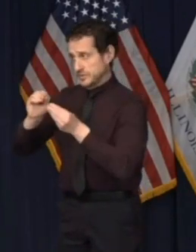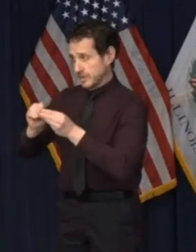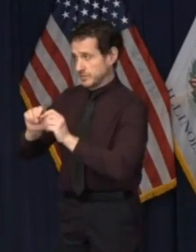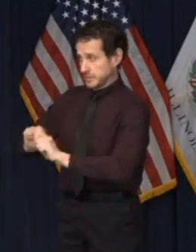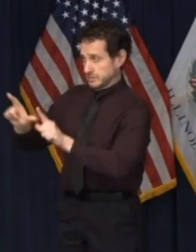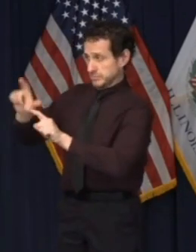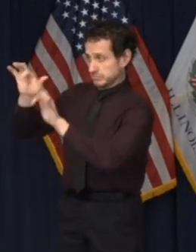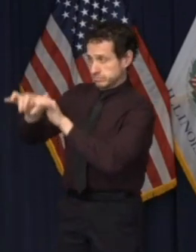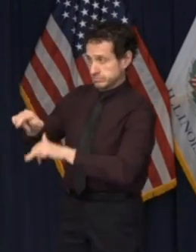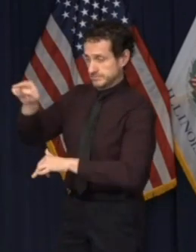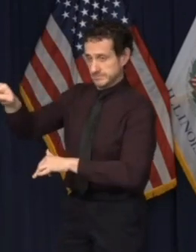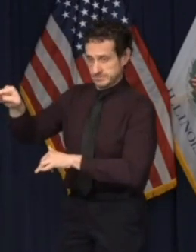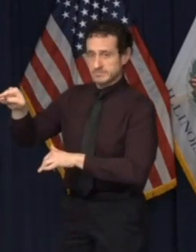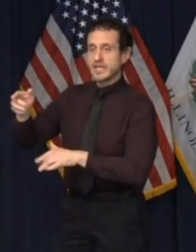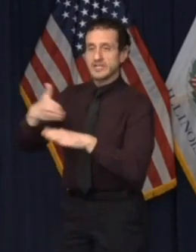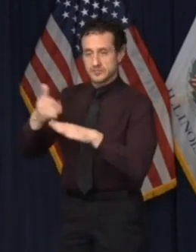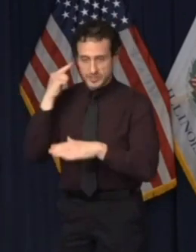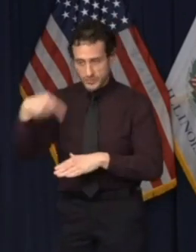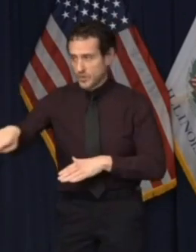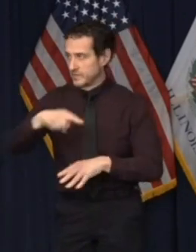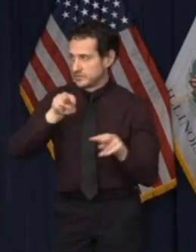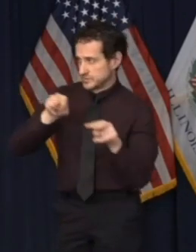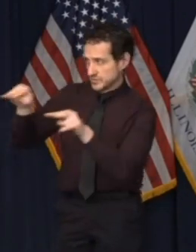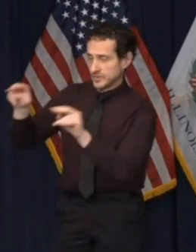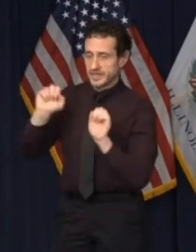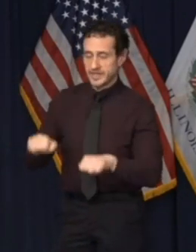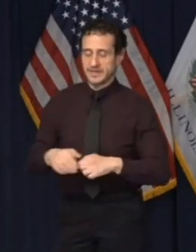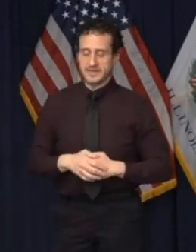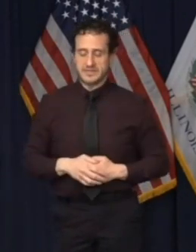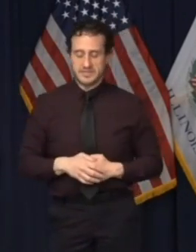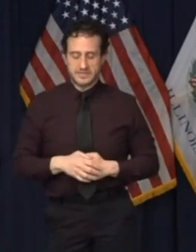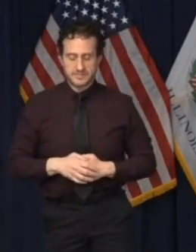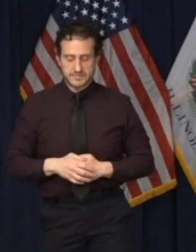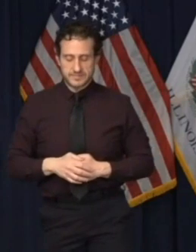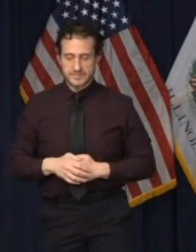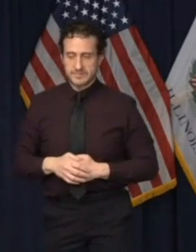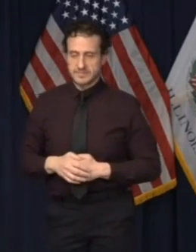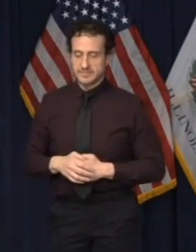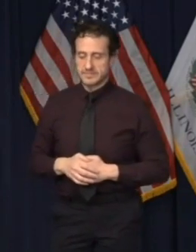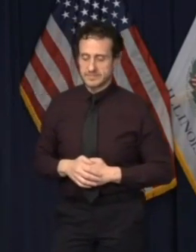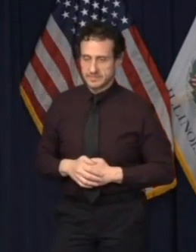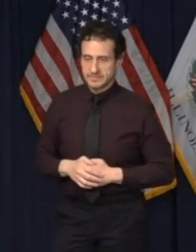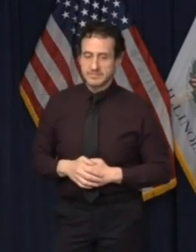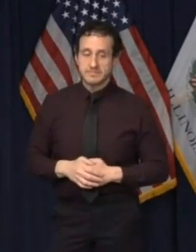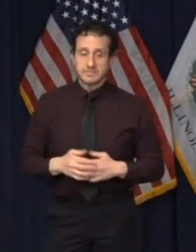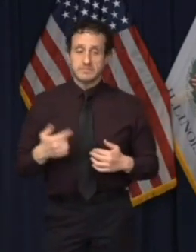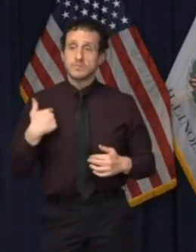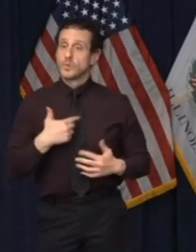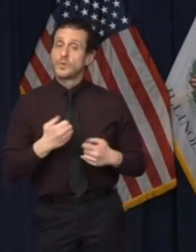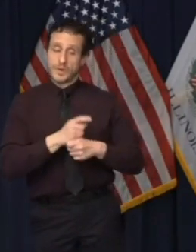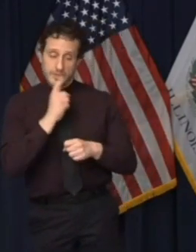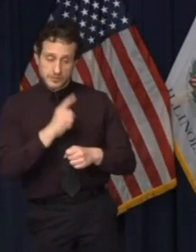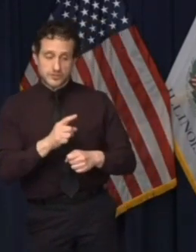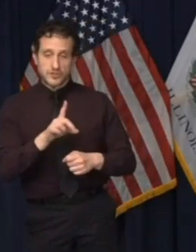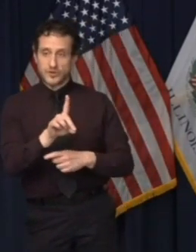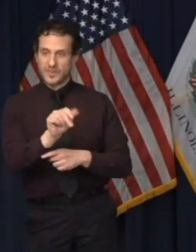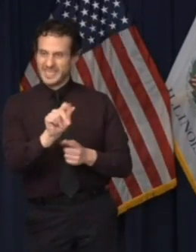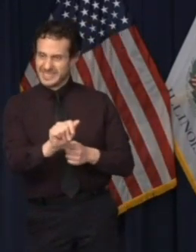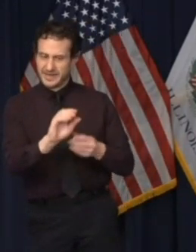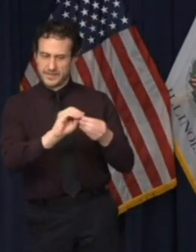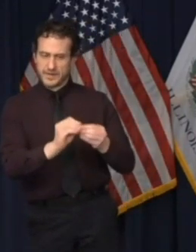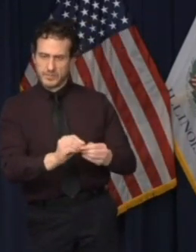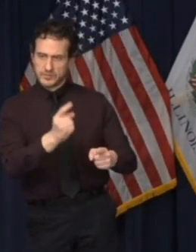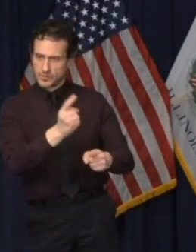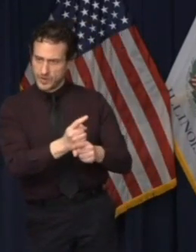the data that's been put into our system. To help preserve the integrity of the data as much as possible when trying to report in real